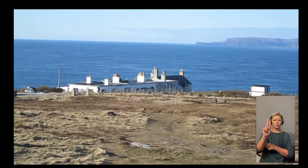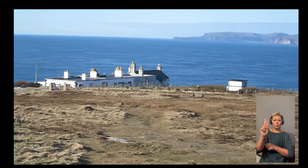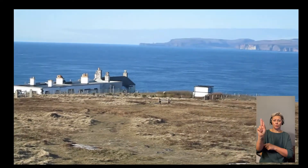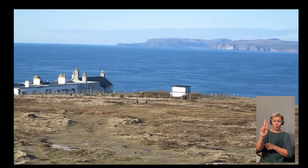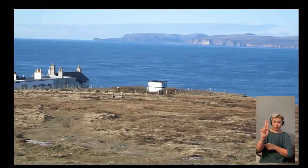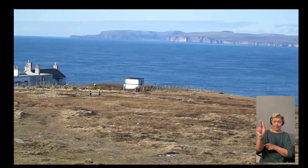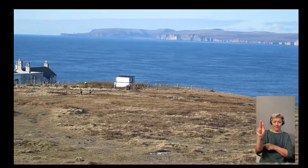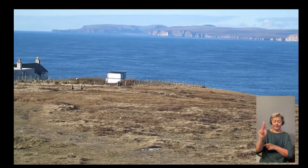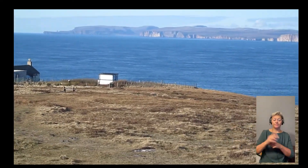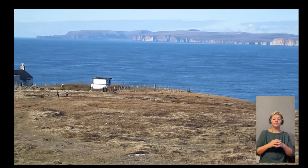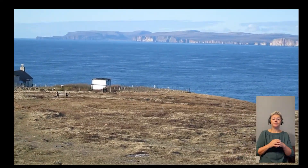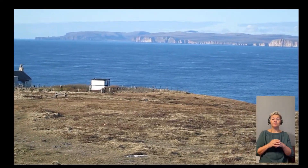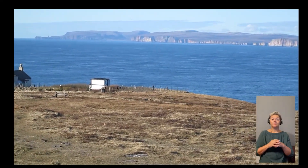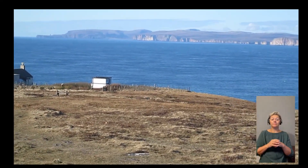The view to the north